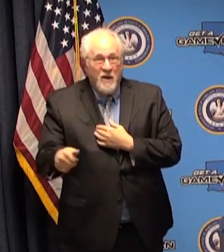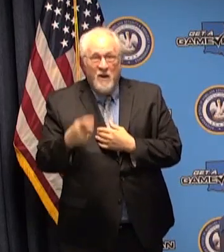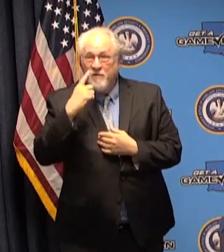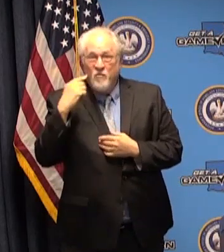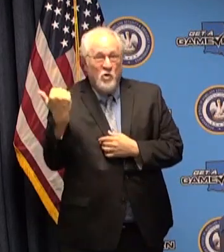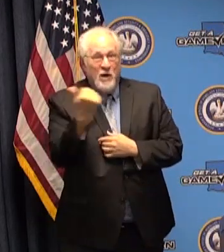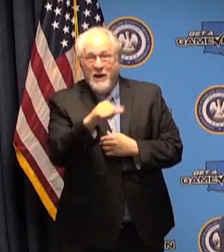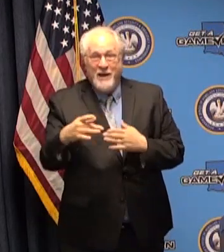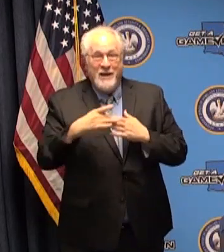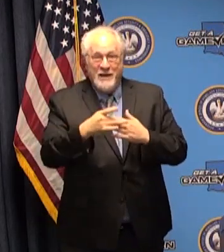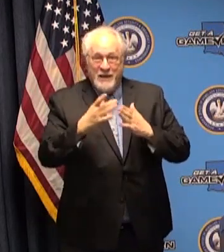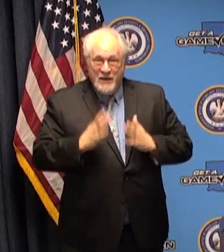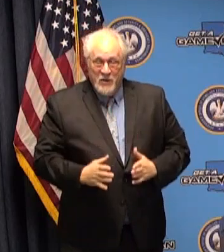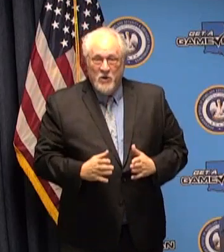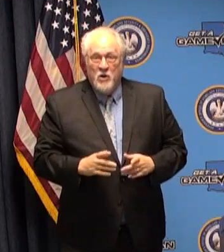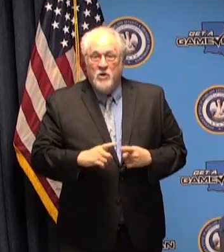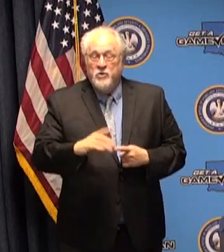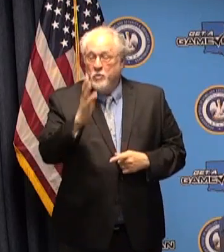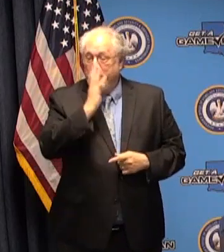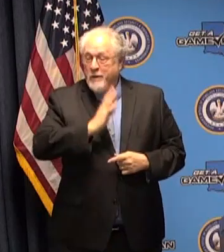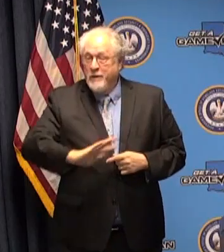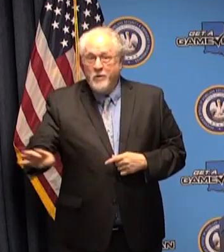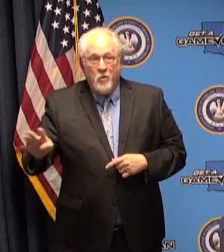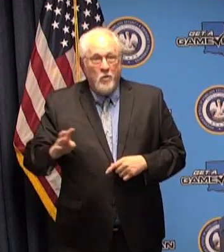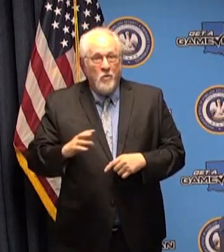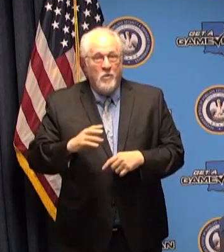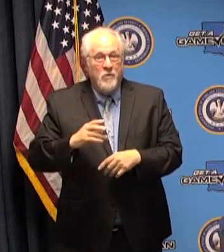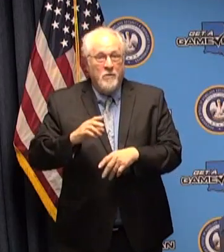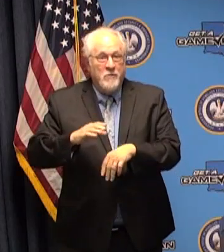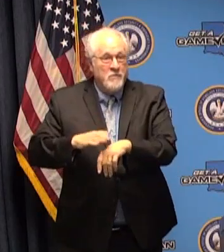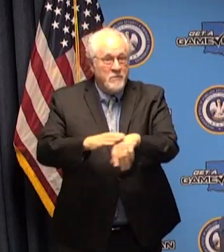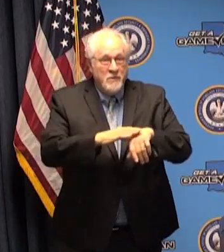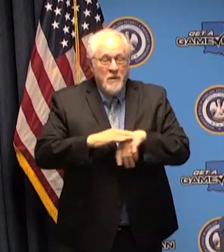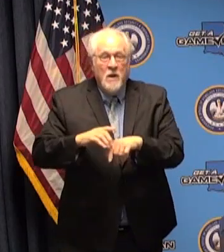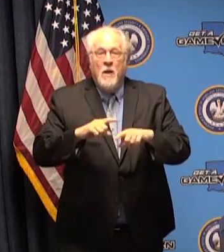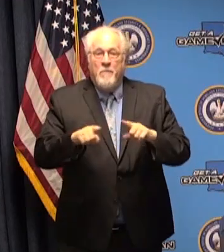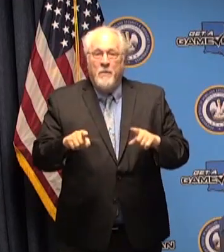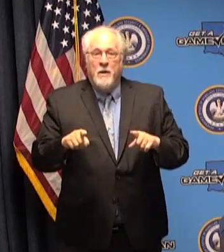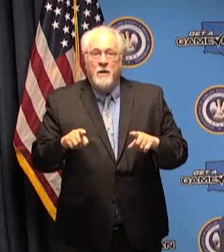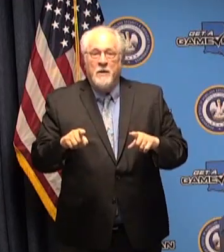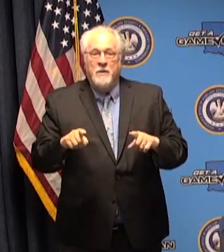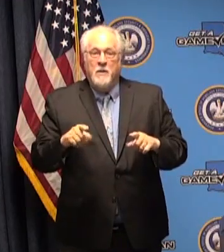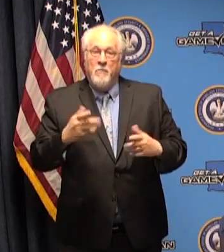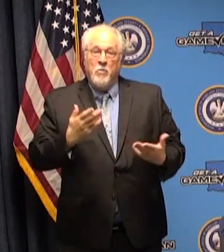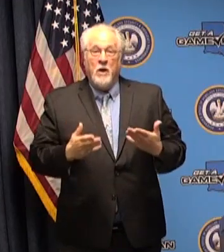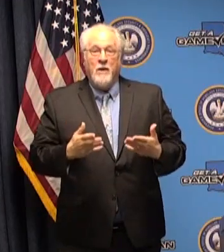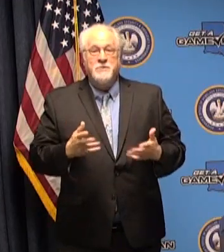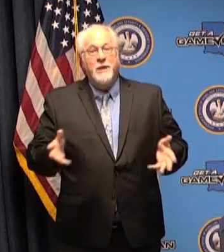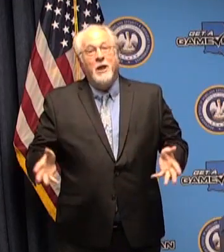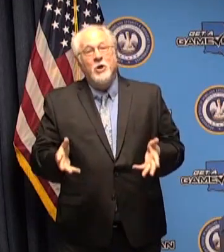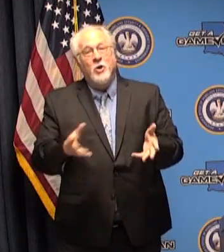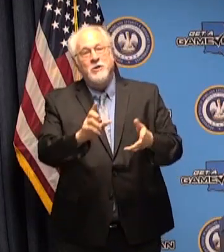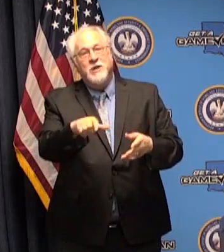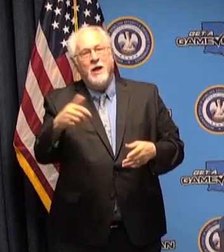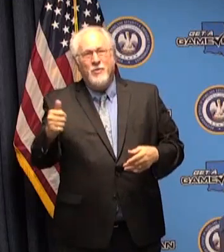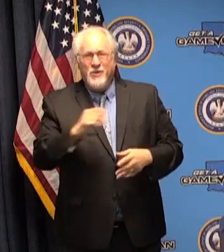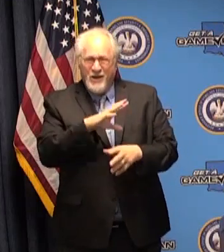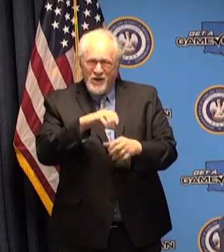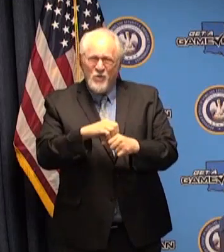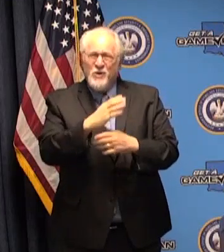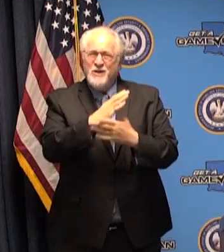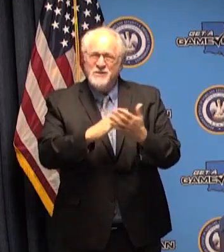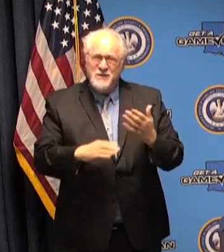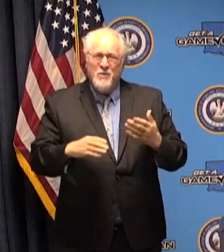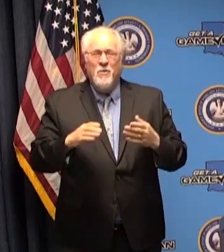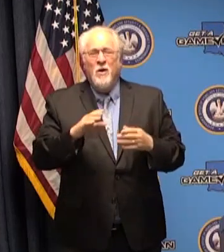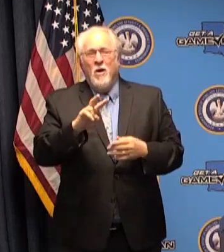for any leader to not only ignore the precautions that have been put in place, but also to perhaps encourage others, including some of